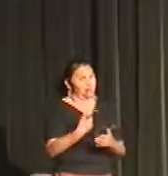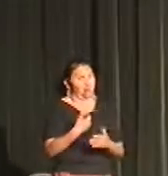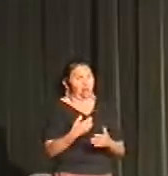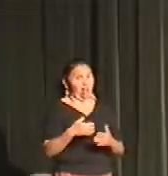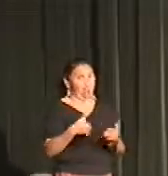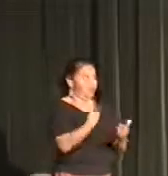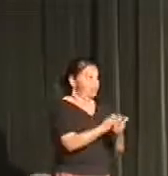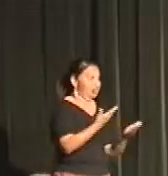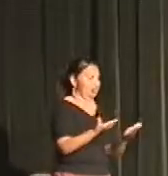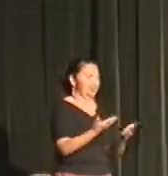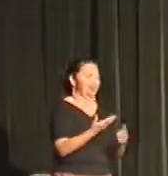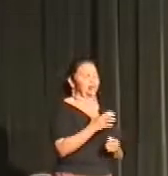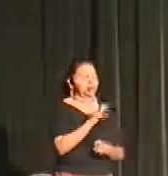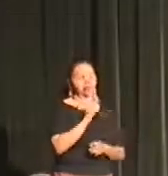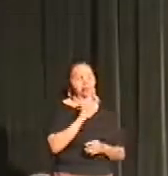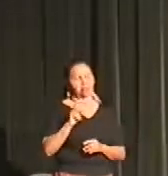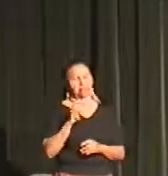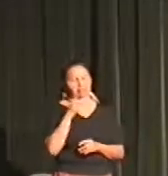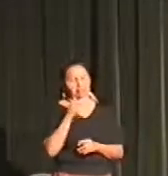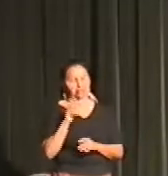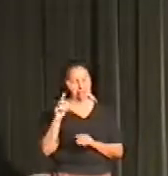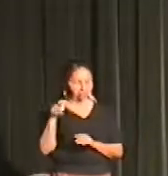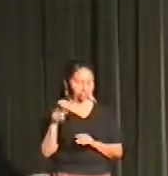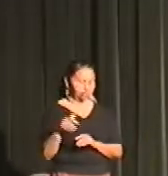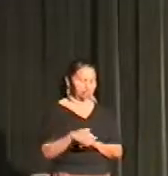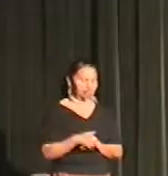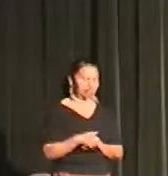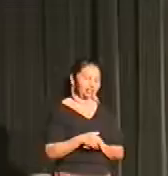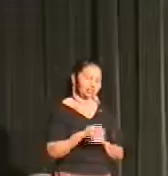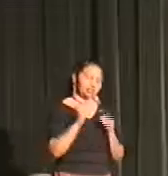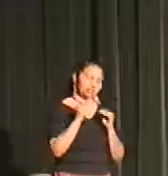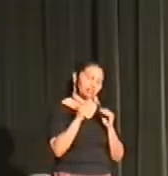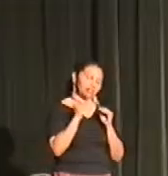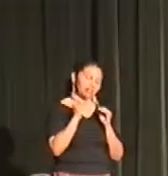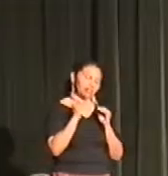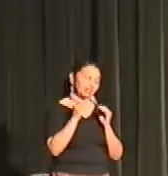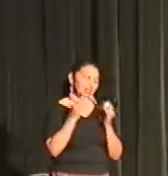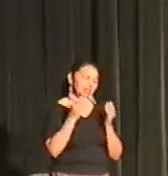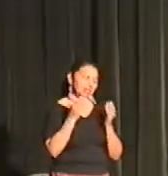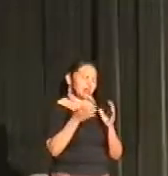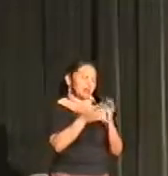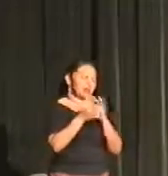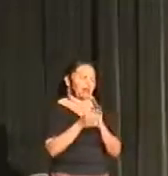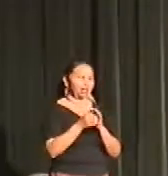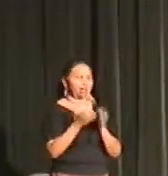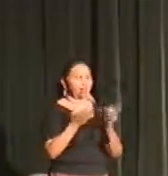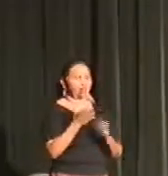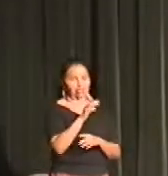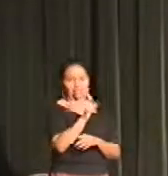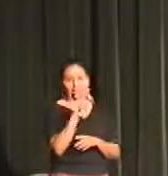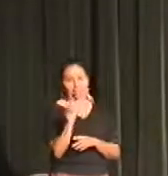get to go back and see him. And he's taught me so much about service in Alcoholics Anonymous. And so changed my